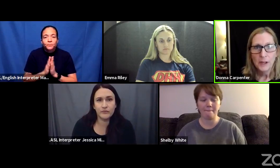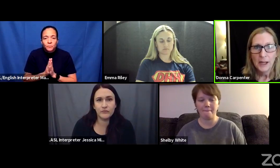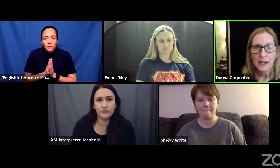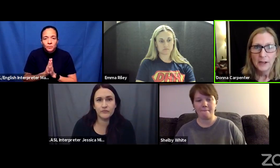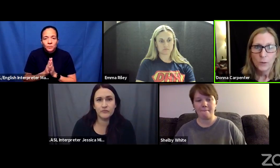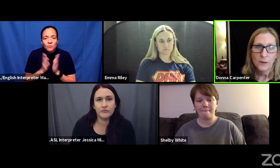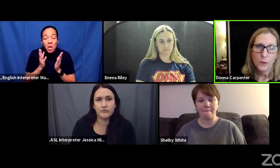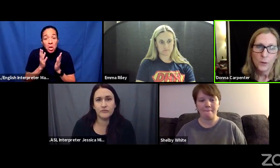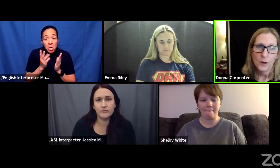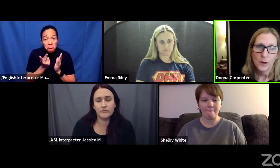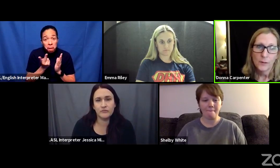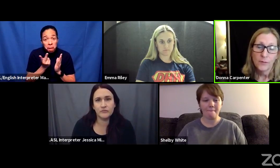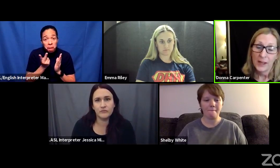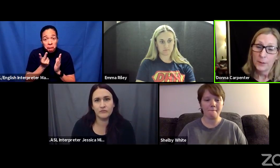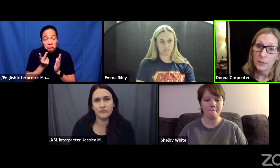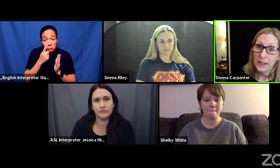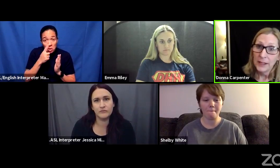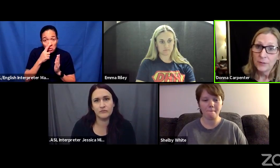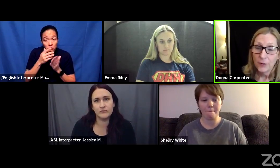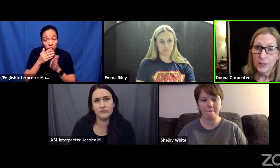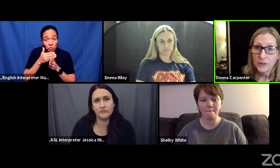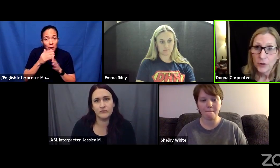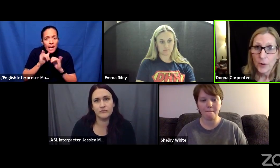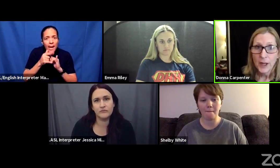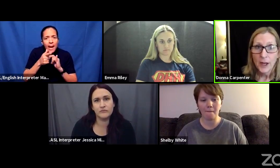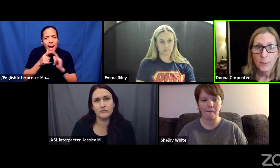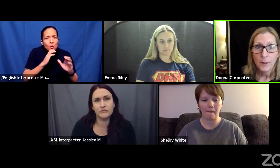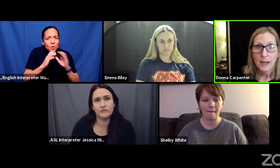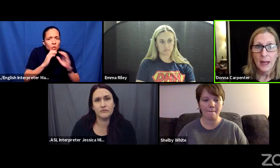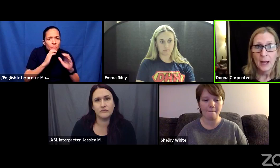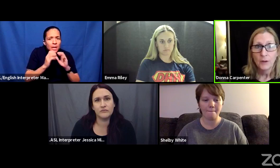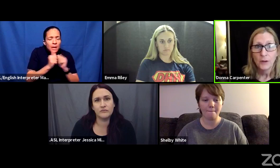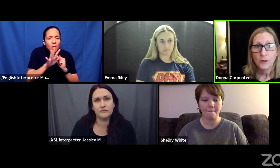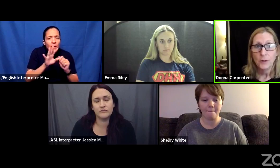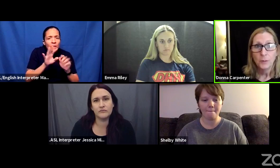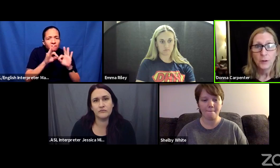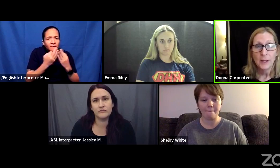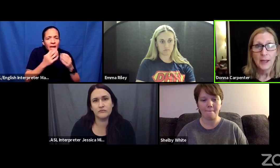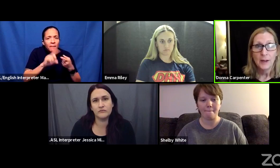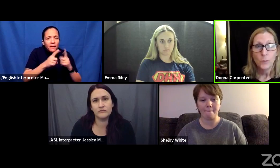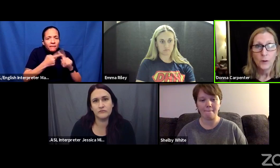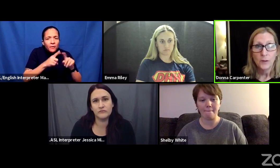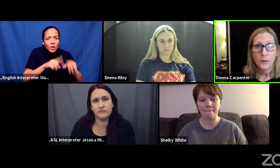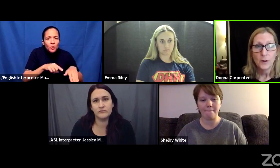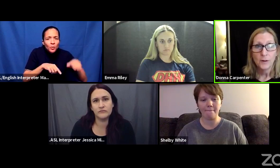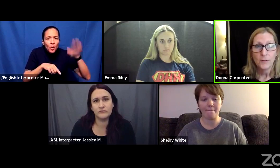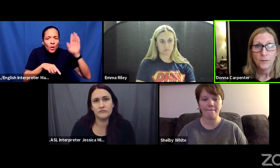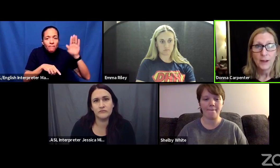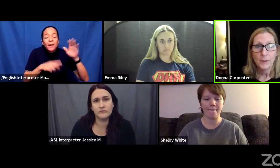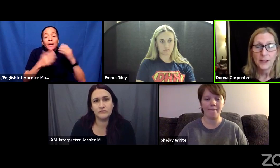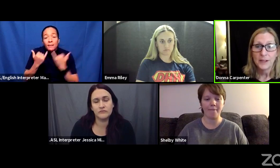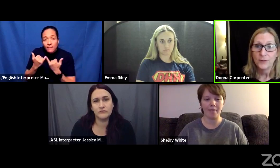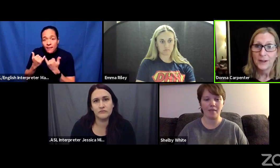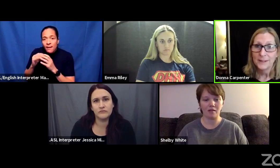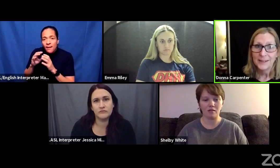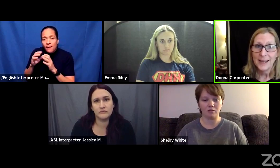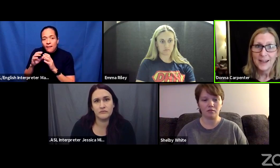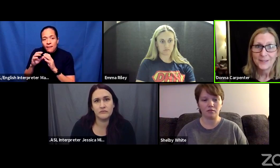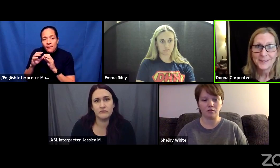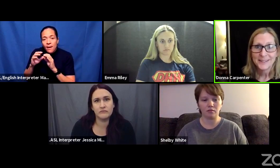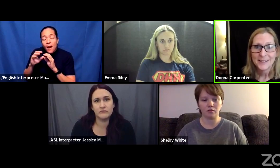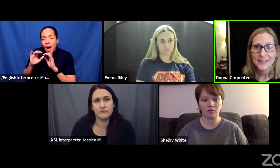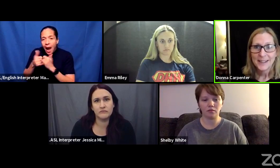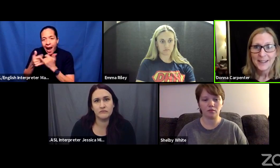you communicated with your family and friends growing up and how you communicate with your family and